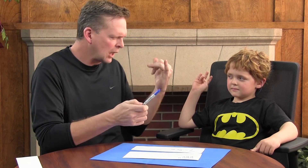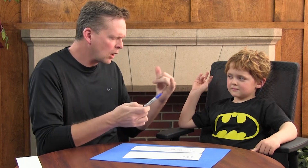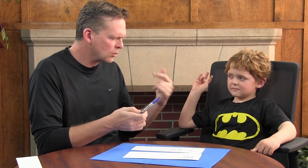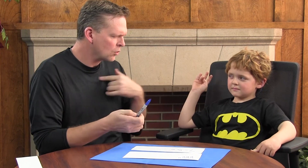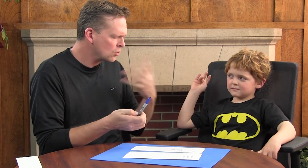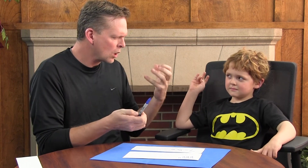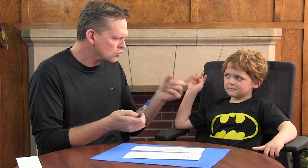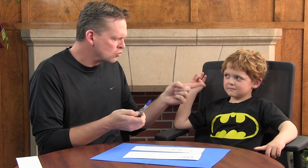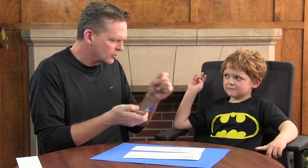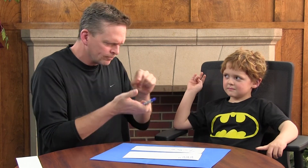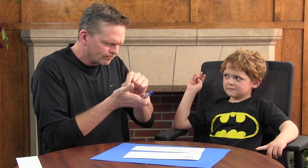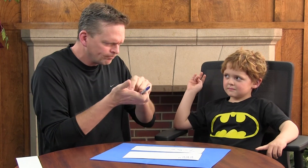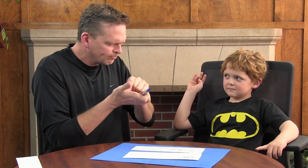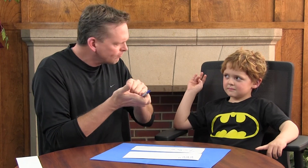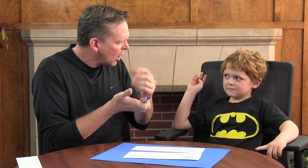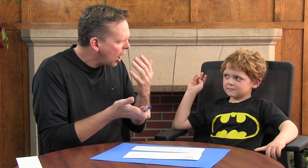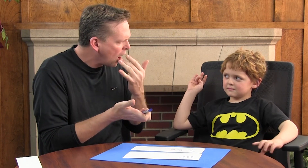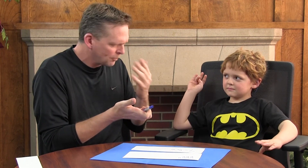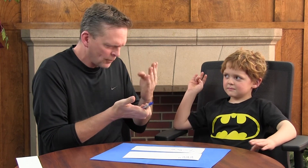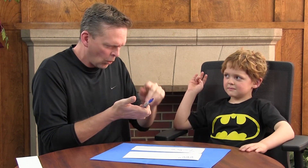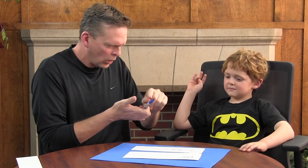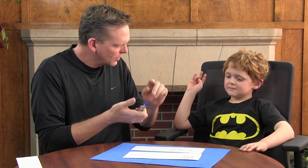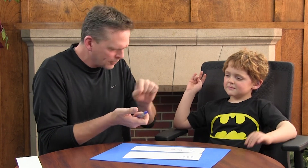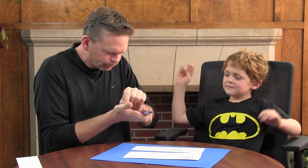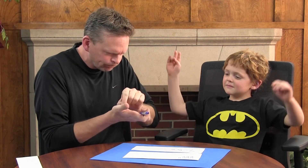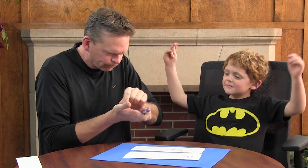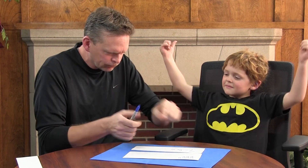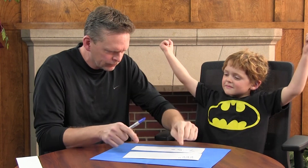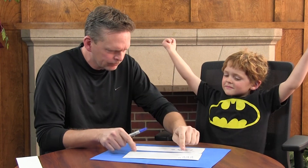Now, I want you to fill them in with this blue.